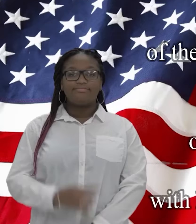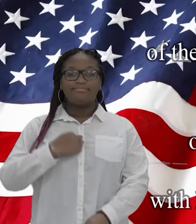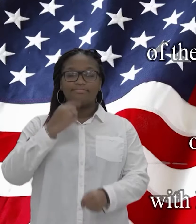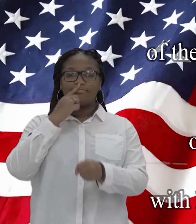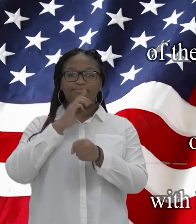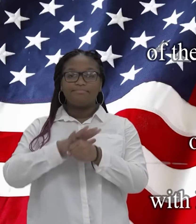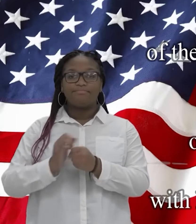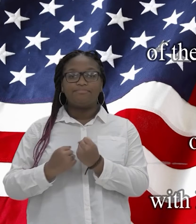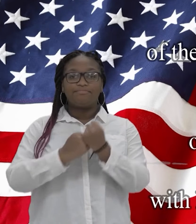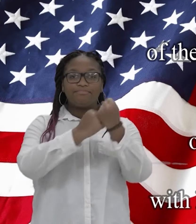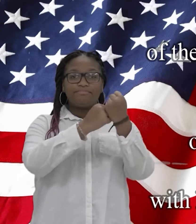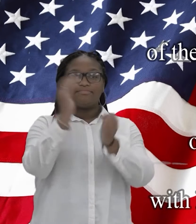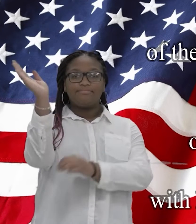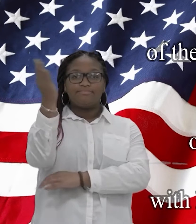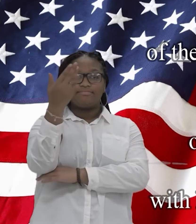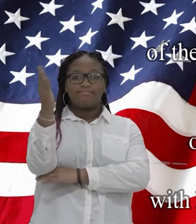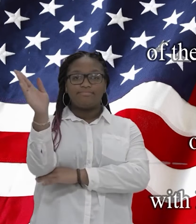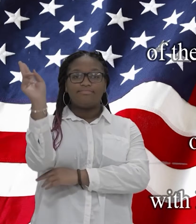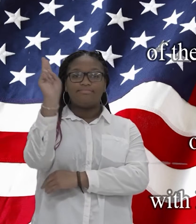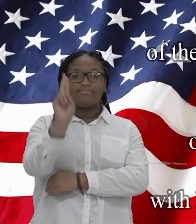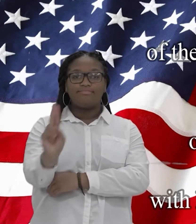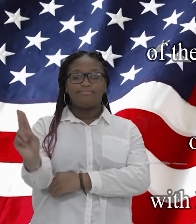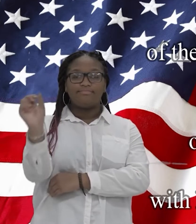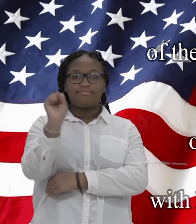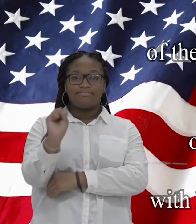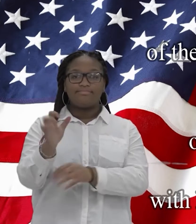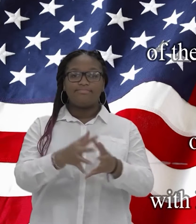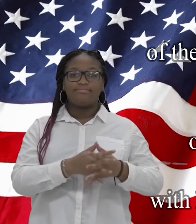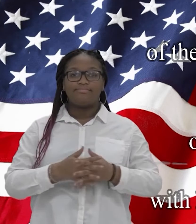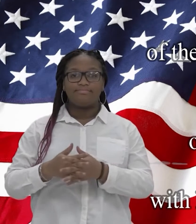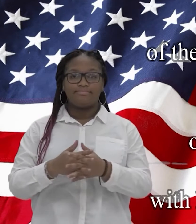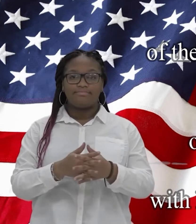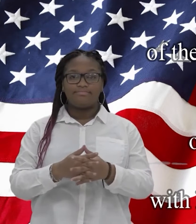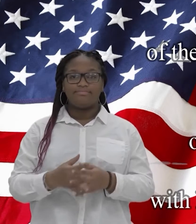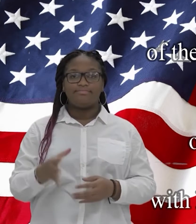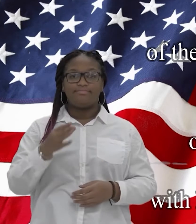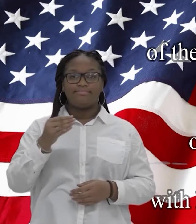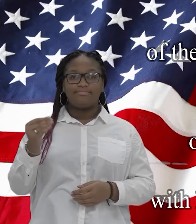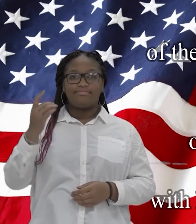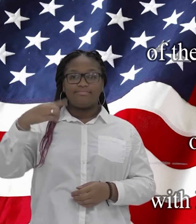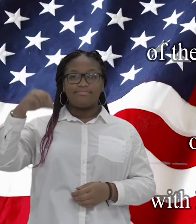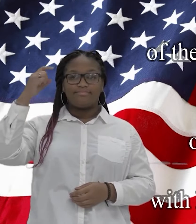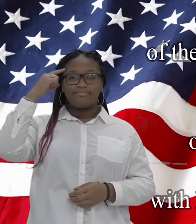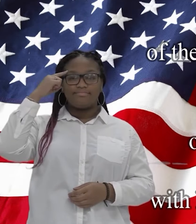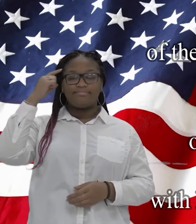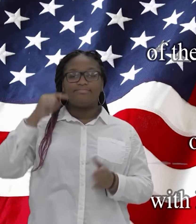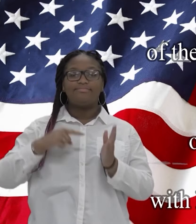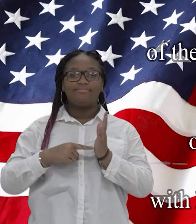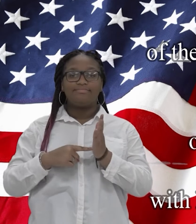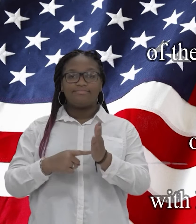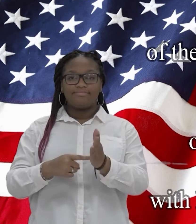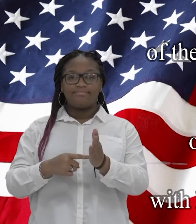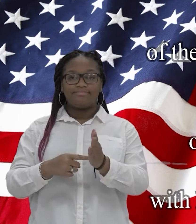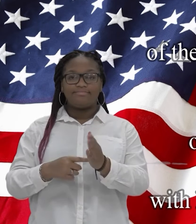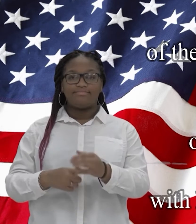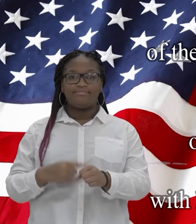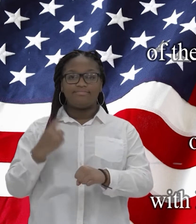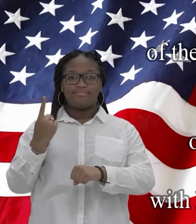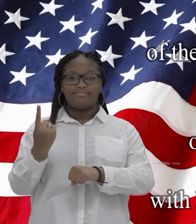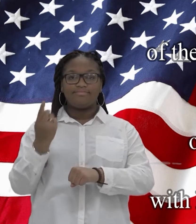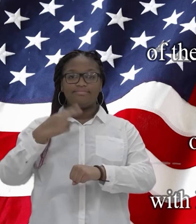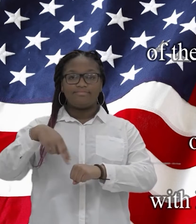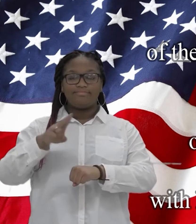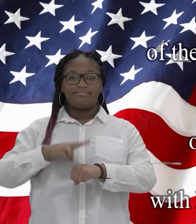I pledge allegiance to the flag of the United States of America and to the republic for which it